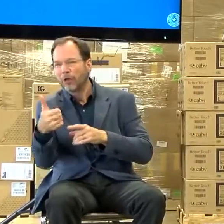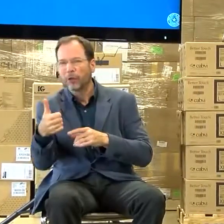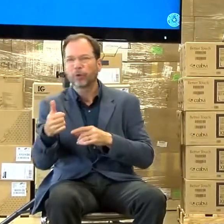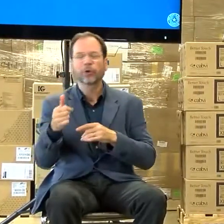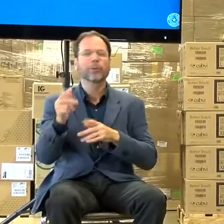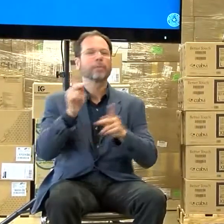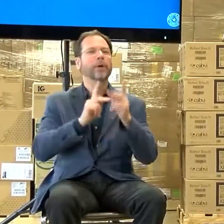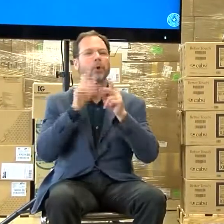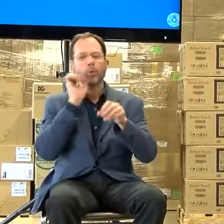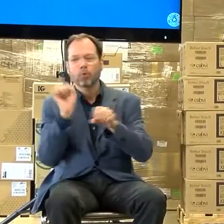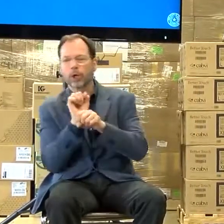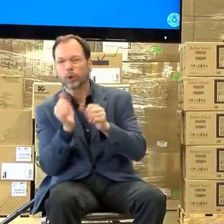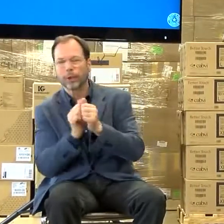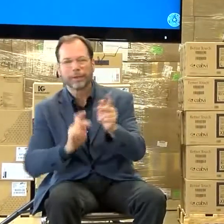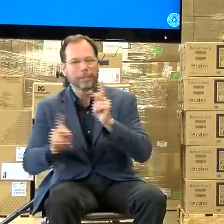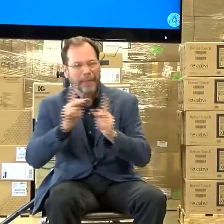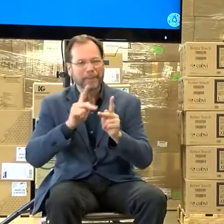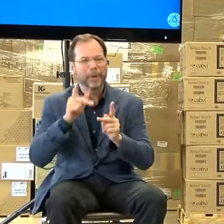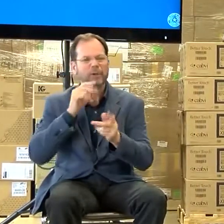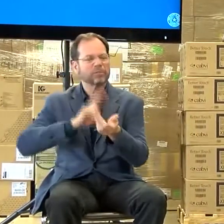professionals who are collecting